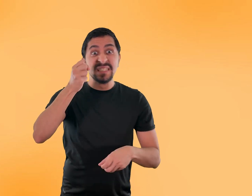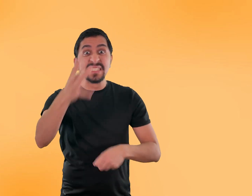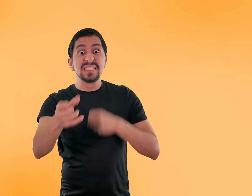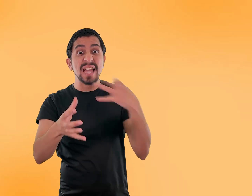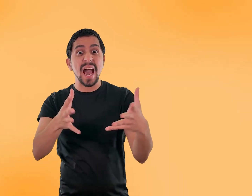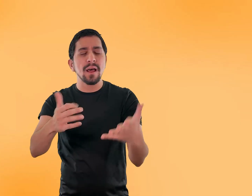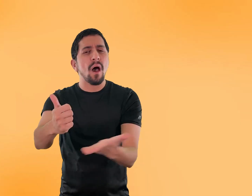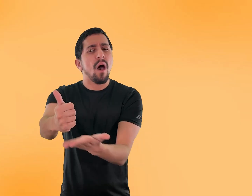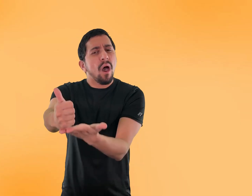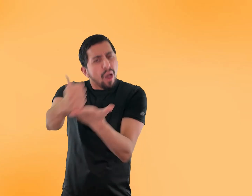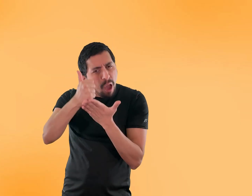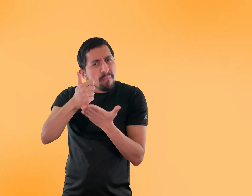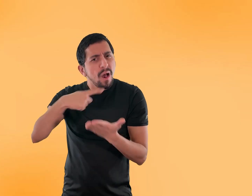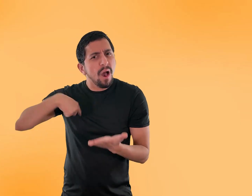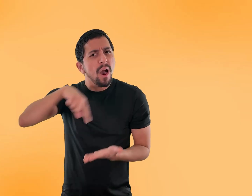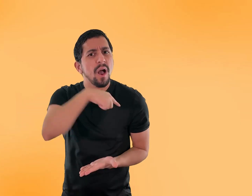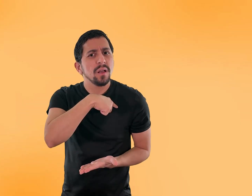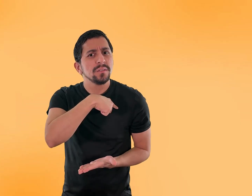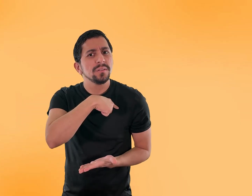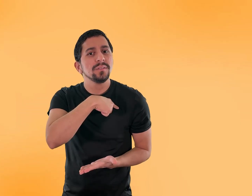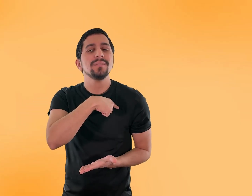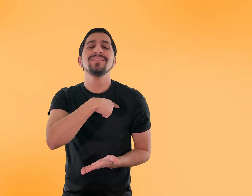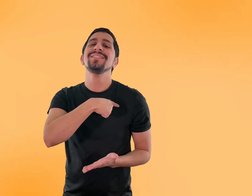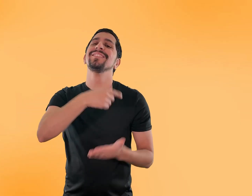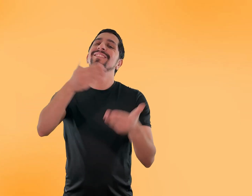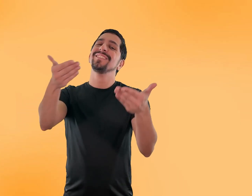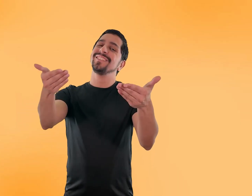These signs will help us introduce ourselves